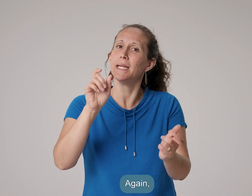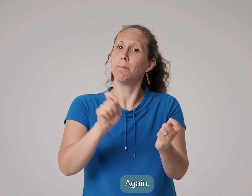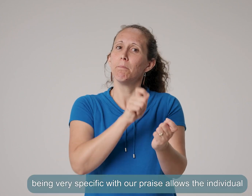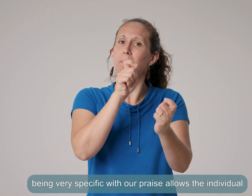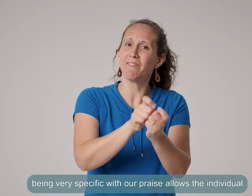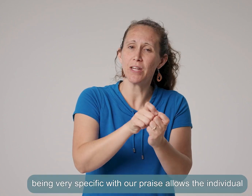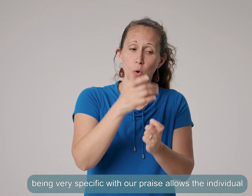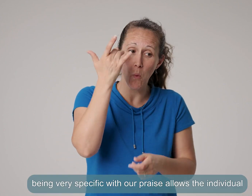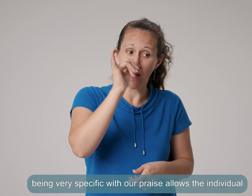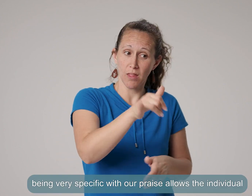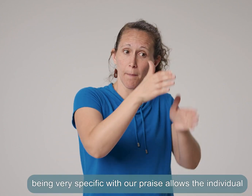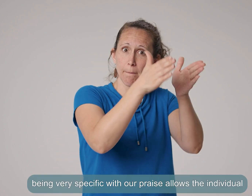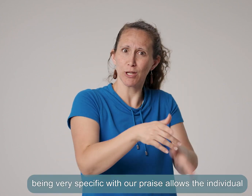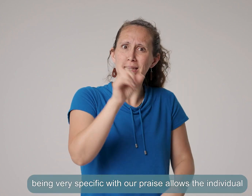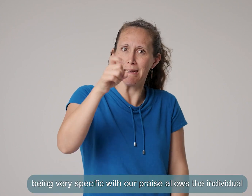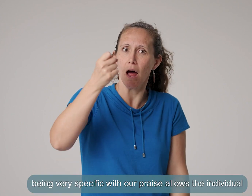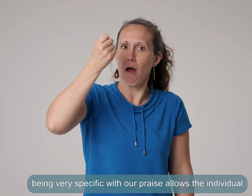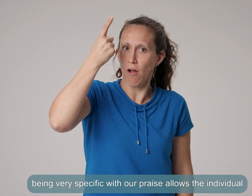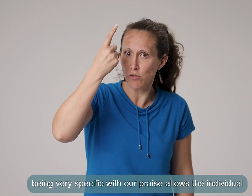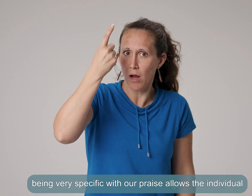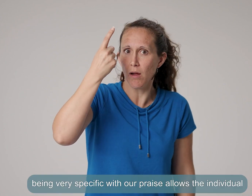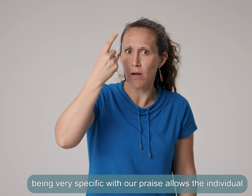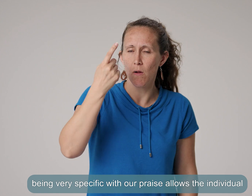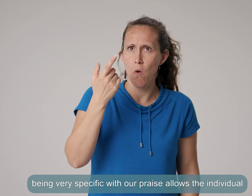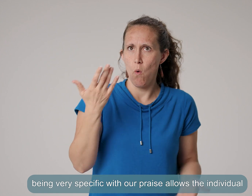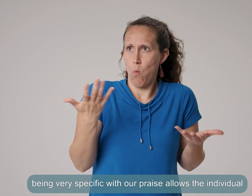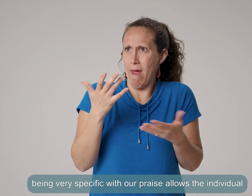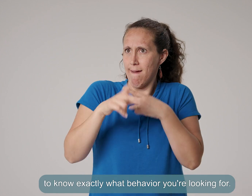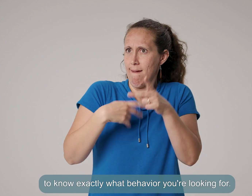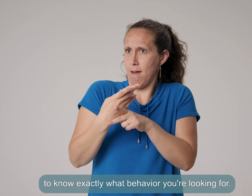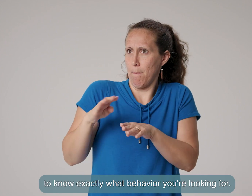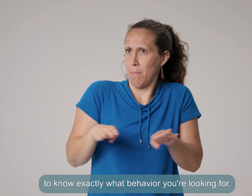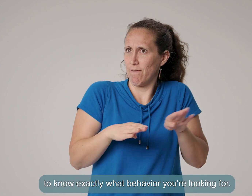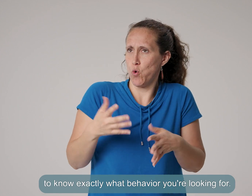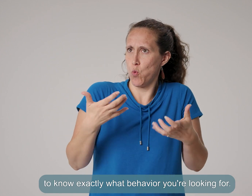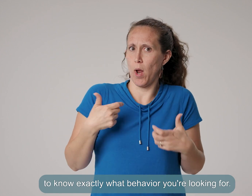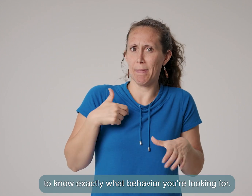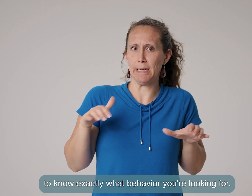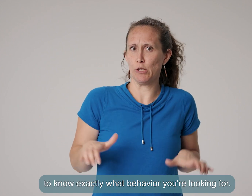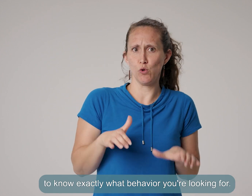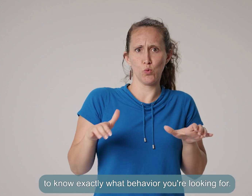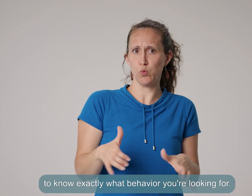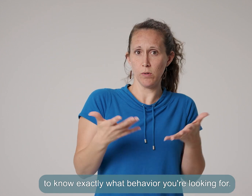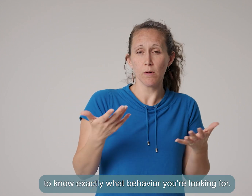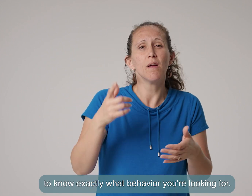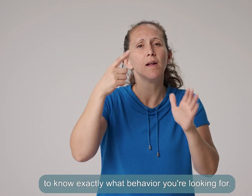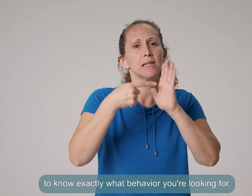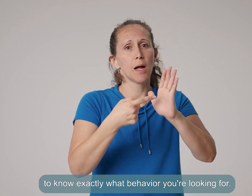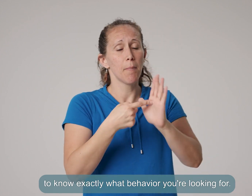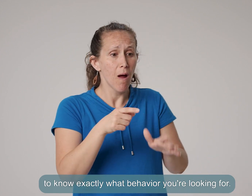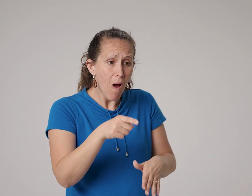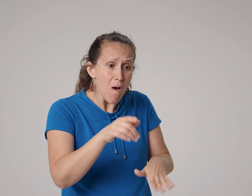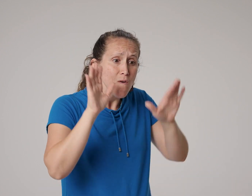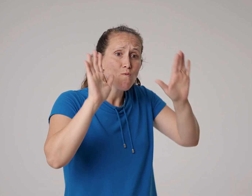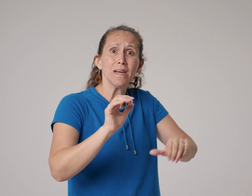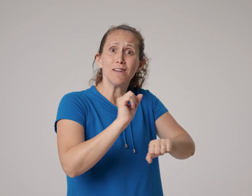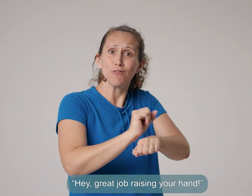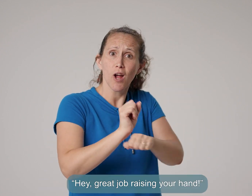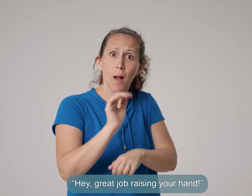Again, being very specific with our praise allows the individual to know exactly what behavior you're looking for. Hey,